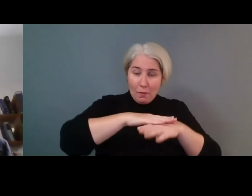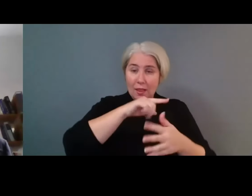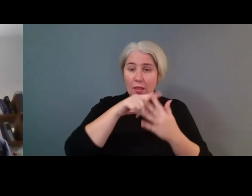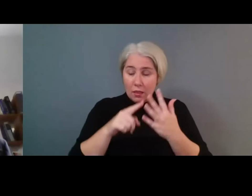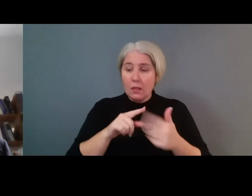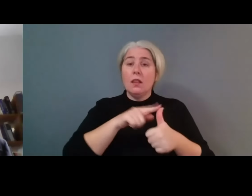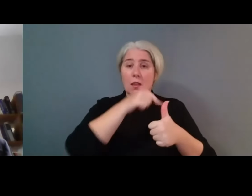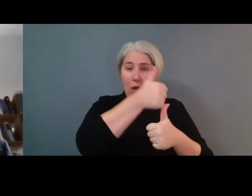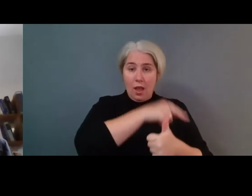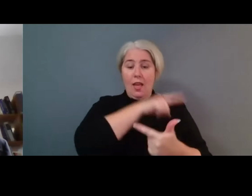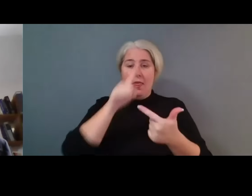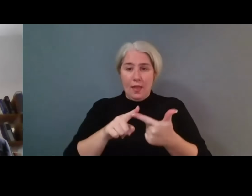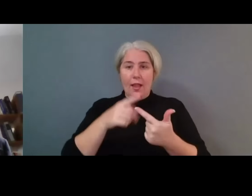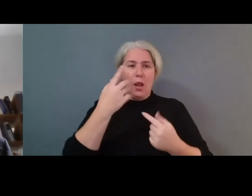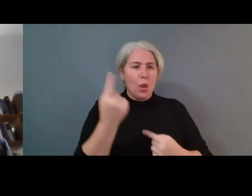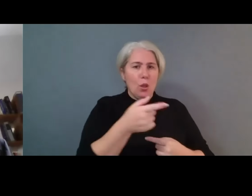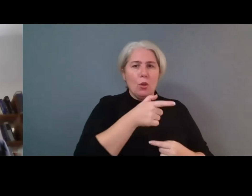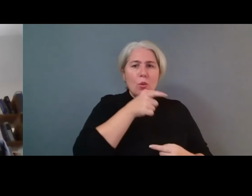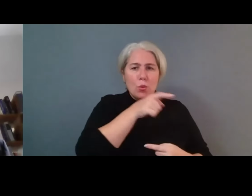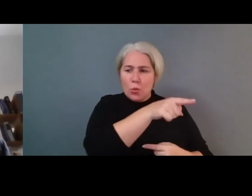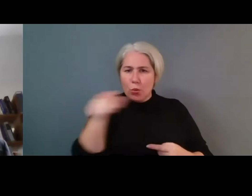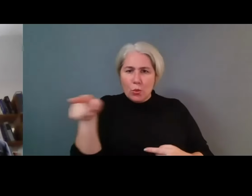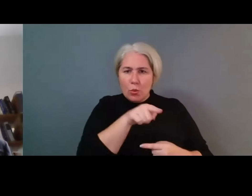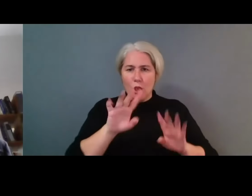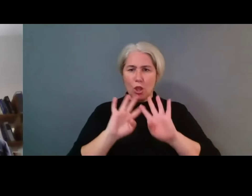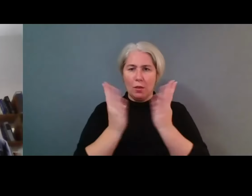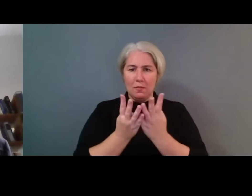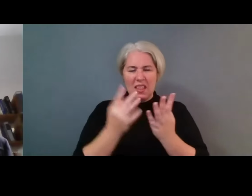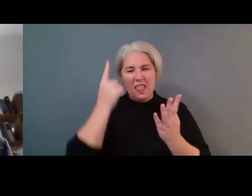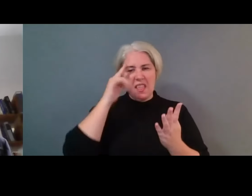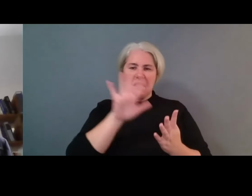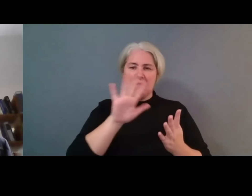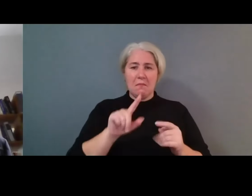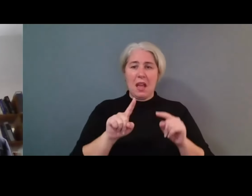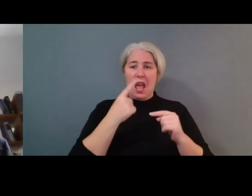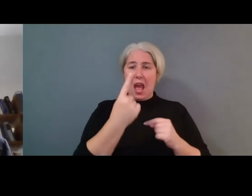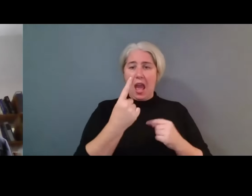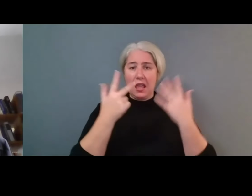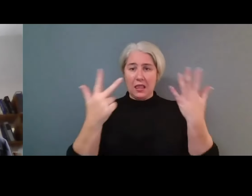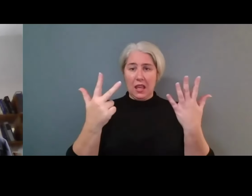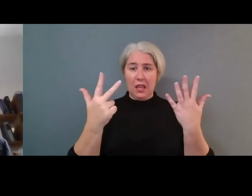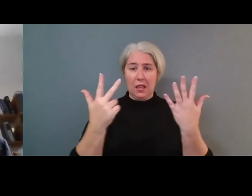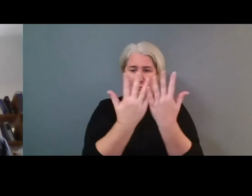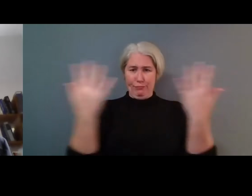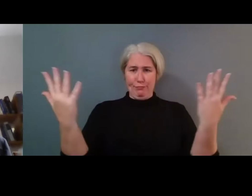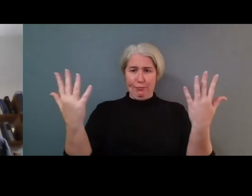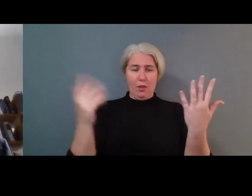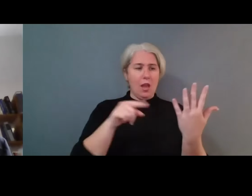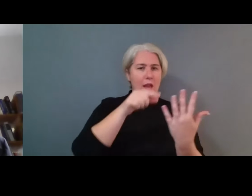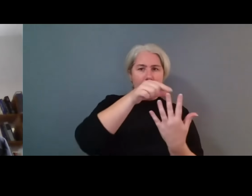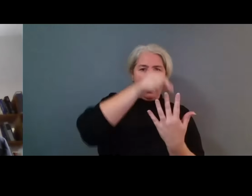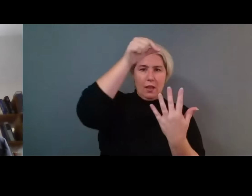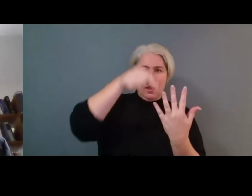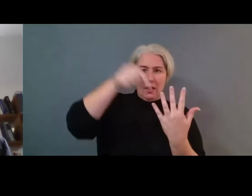the committee, which are 18, but let's say 4 or 5, become part of this working group, and